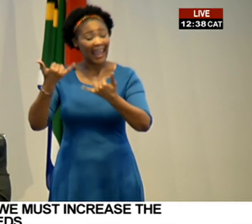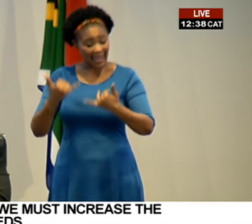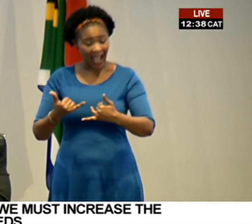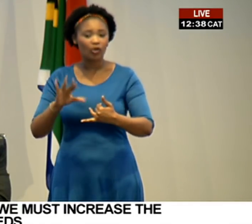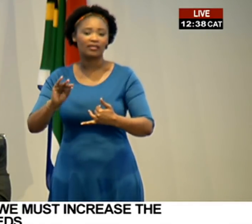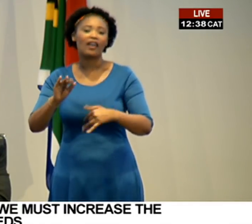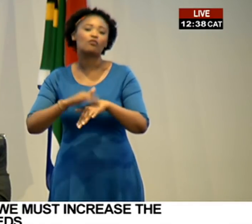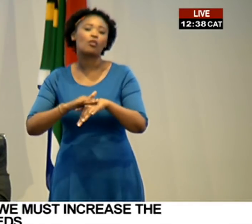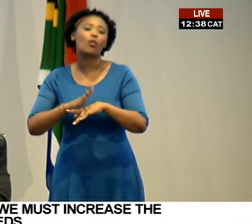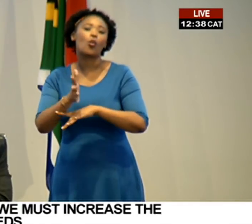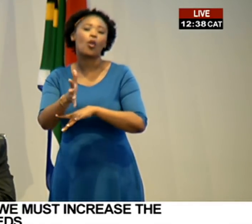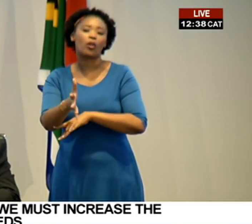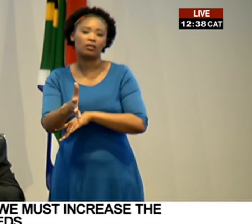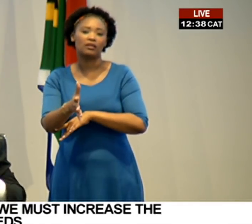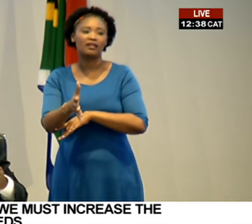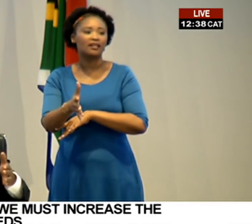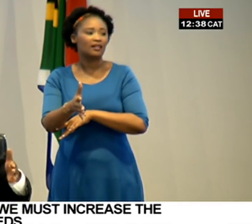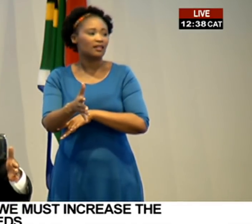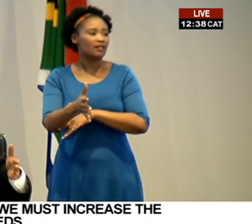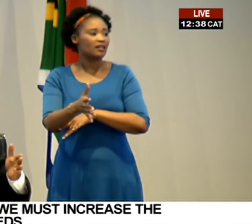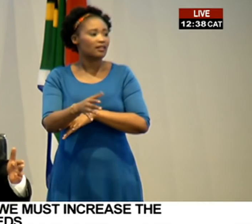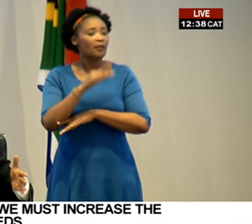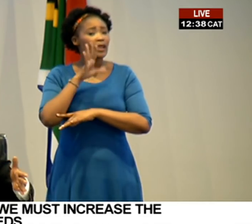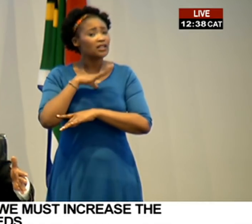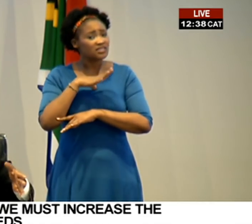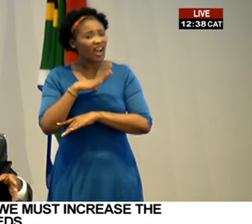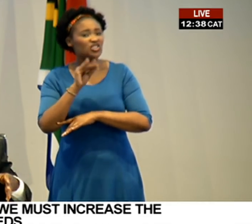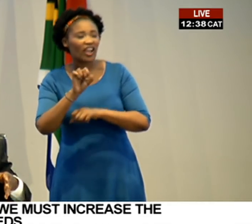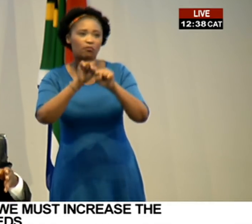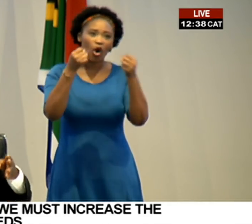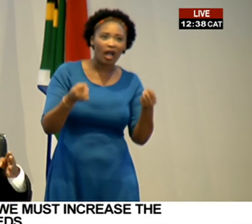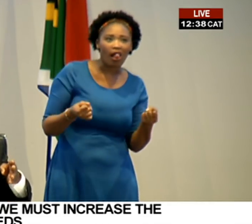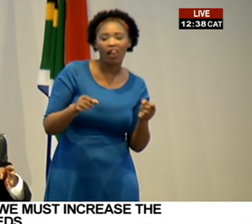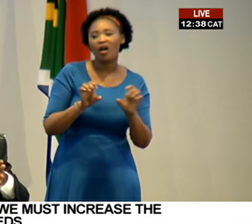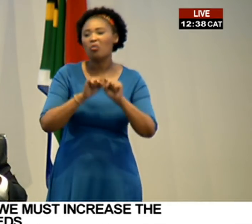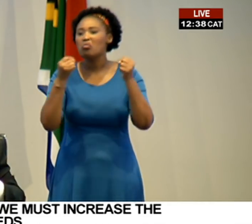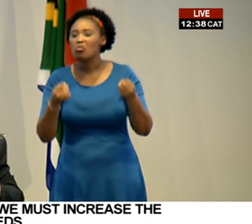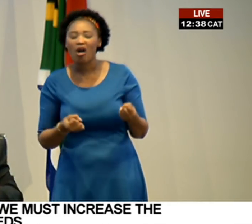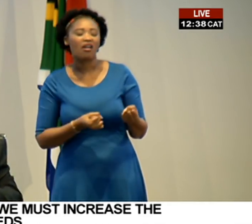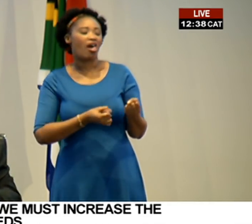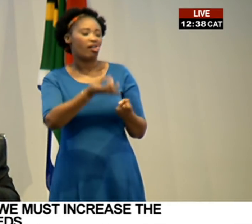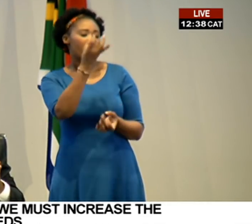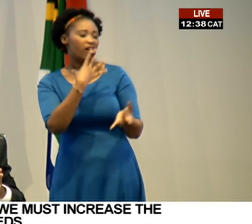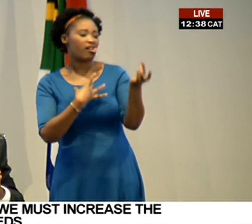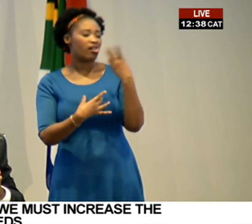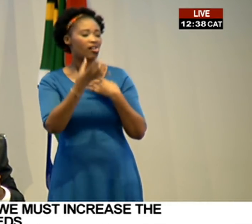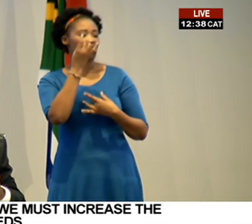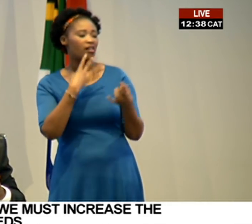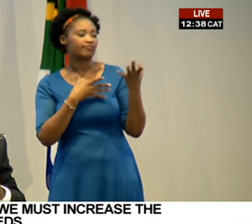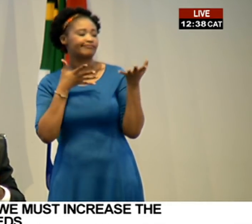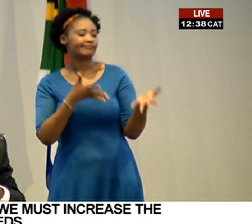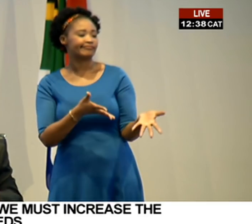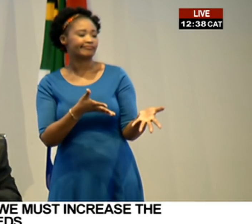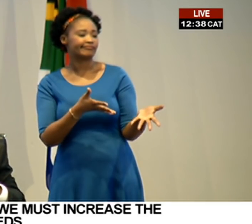now going to be increased. It's all very well to work with models. Models will tell us this and that, and they all work